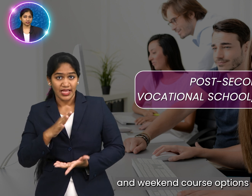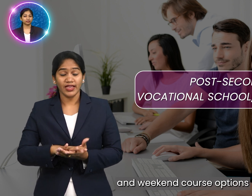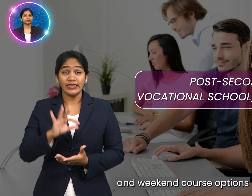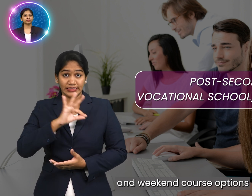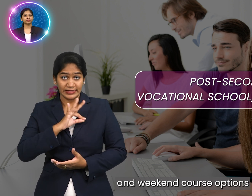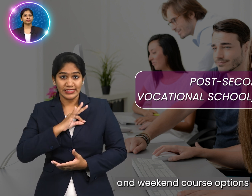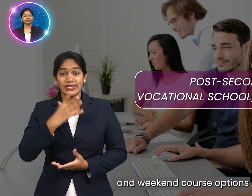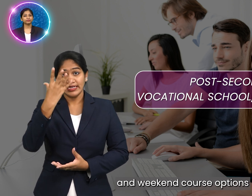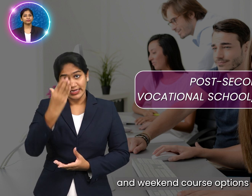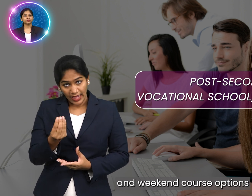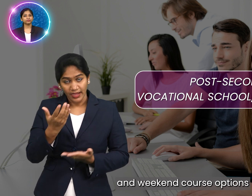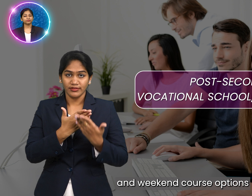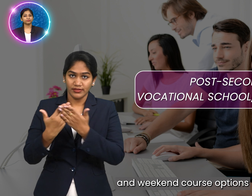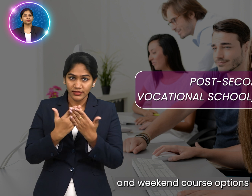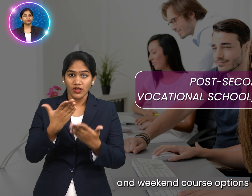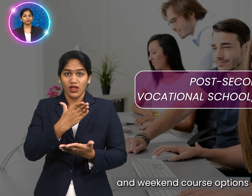options.